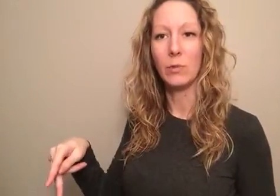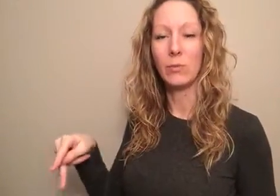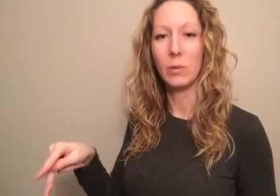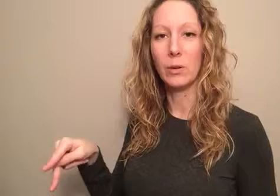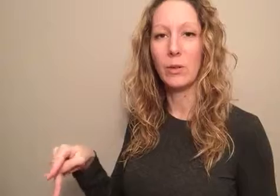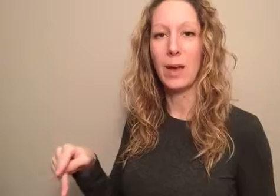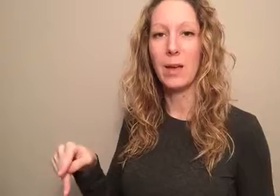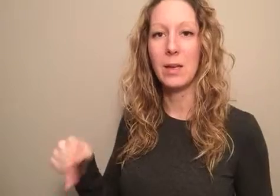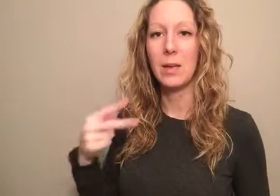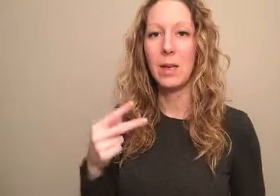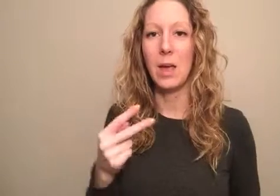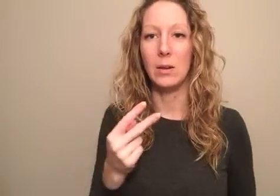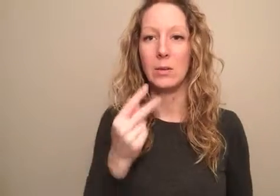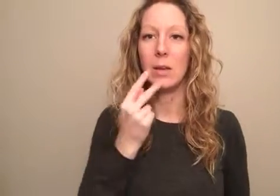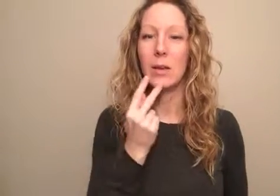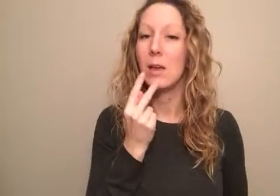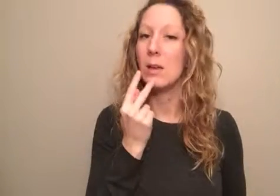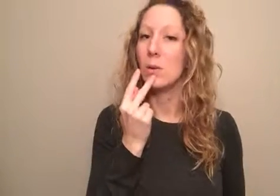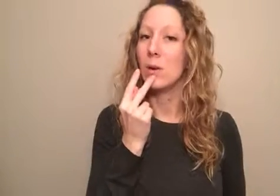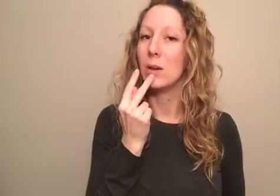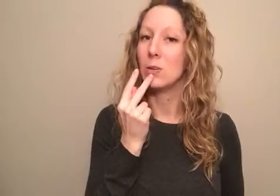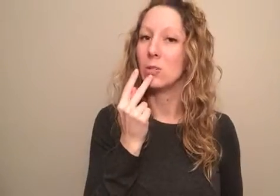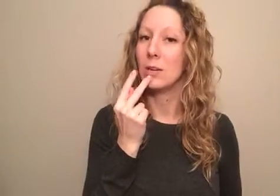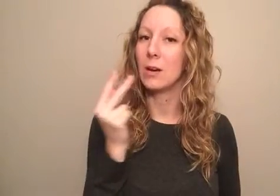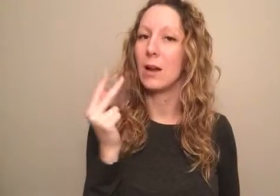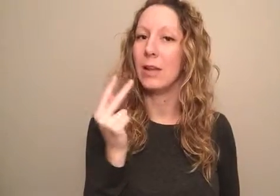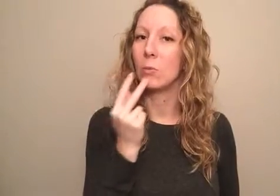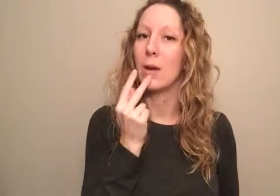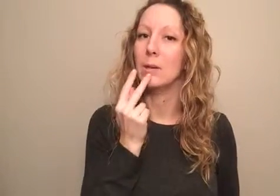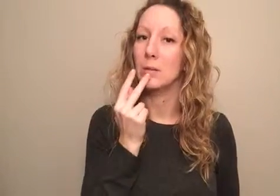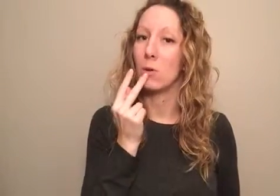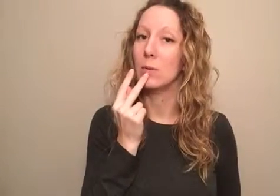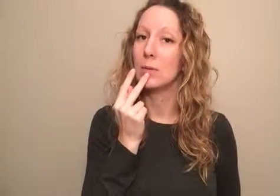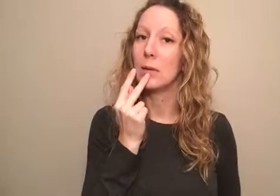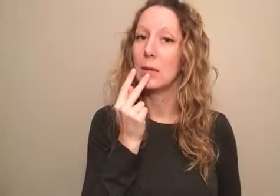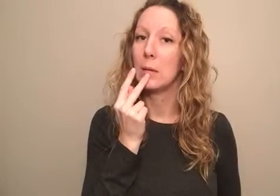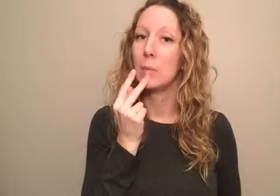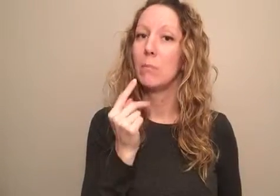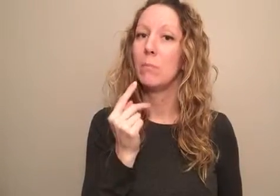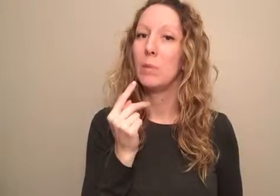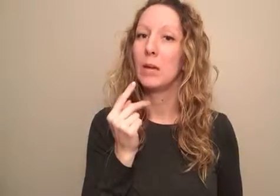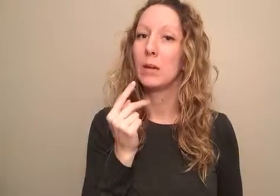you're familiar with that, and you take it and you go down your chin kind of like red, so it's pink,